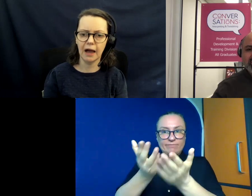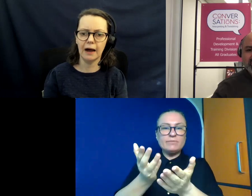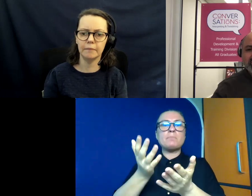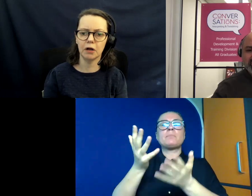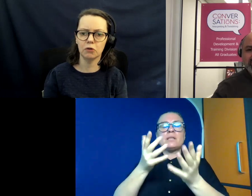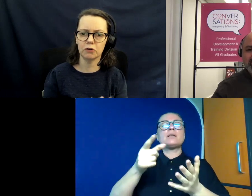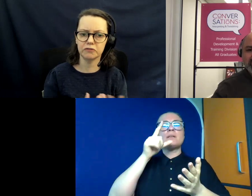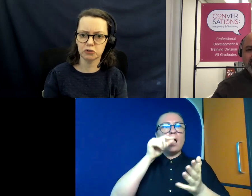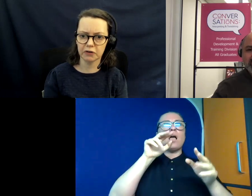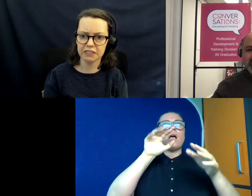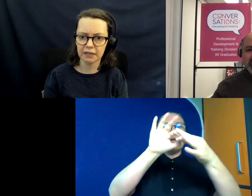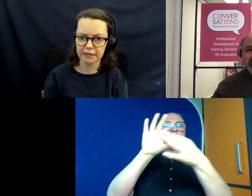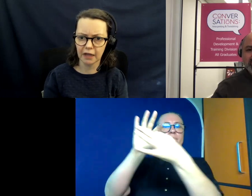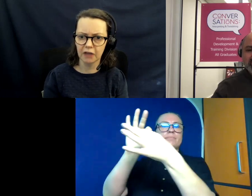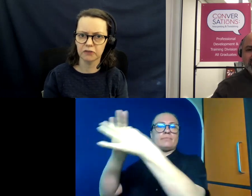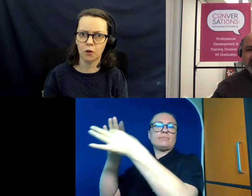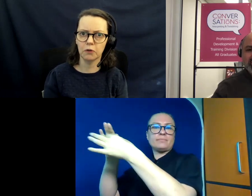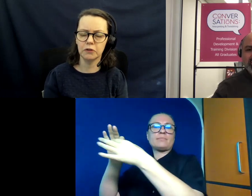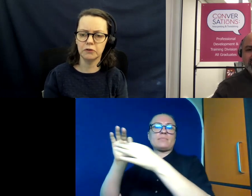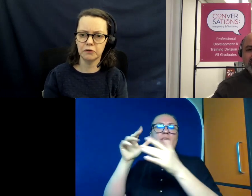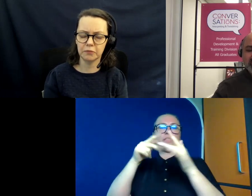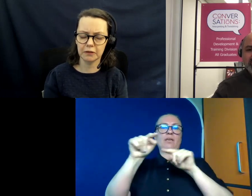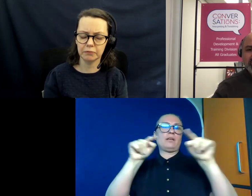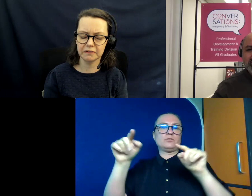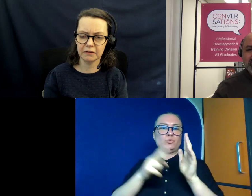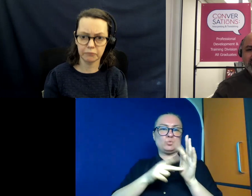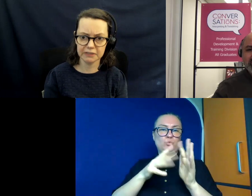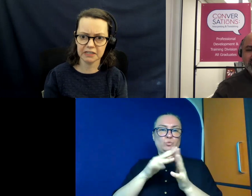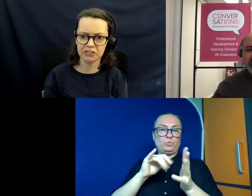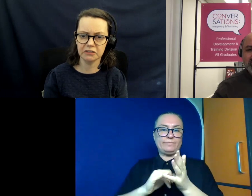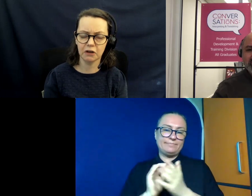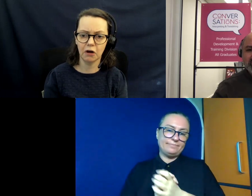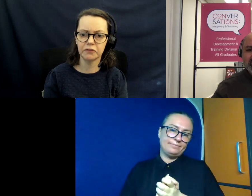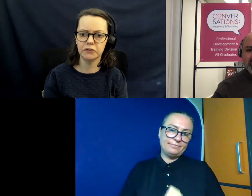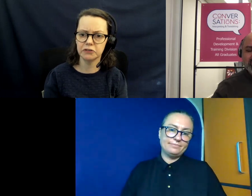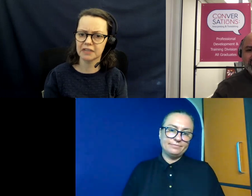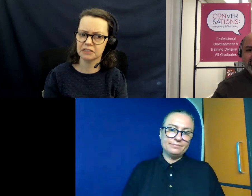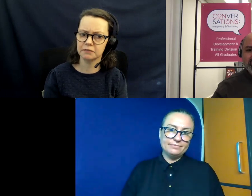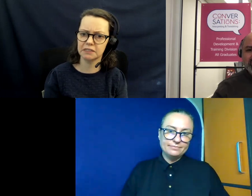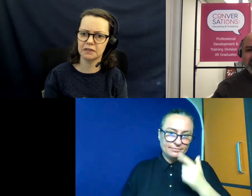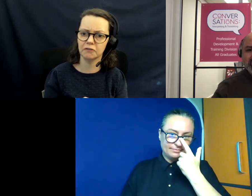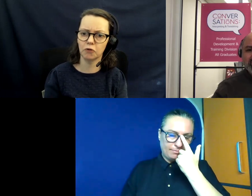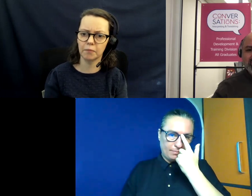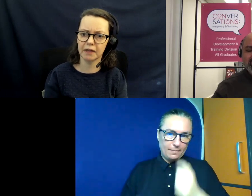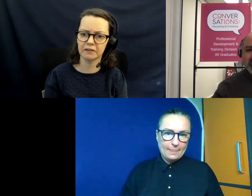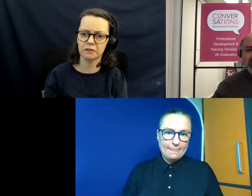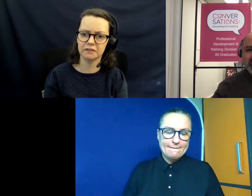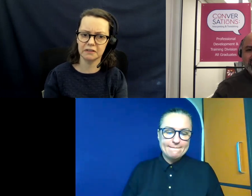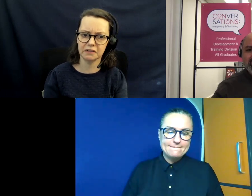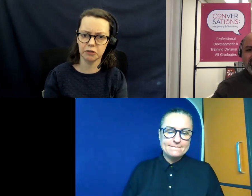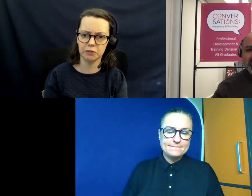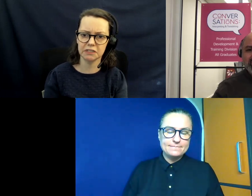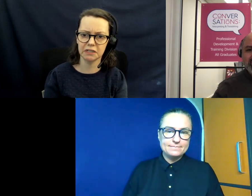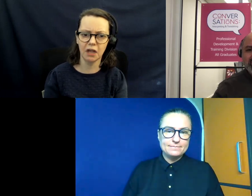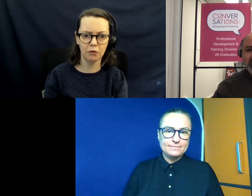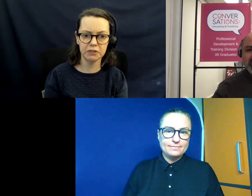unpacking, a lot of storytelling. So the presentation of the news has to be done in a format that suits the